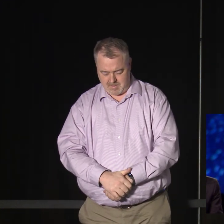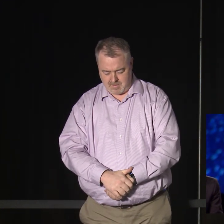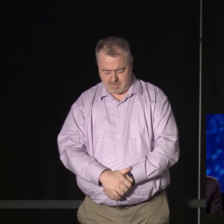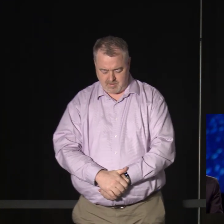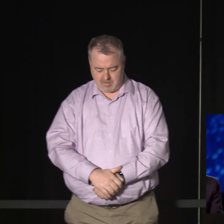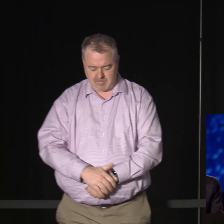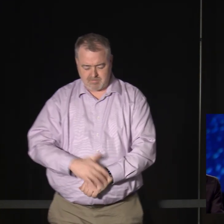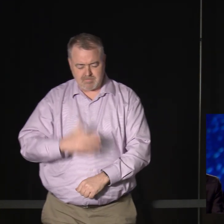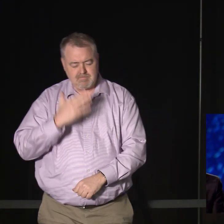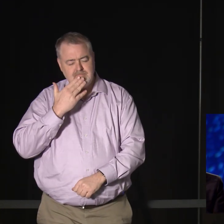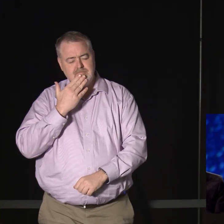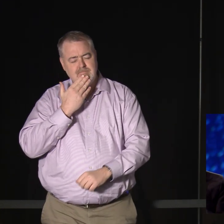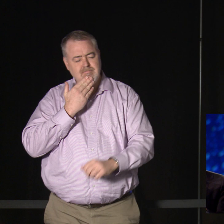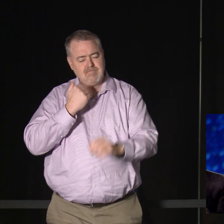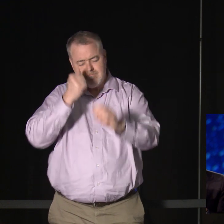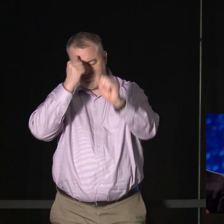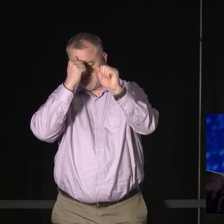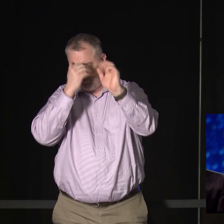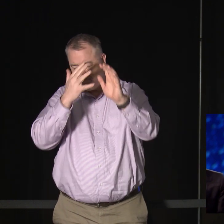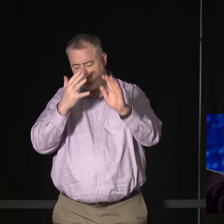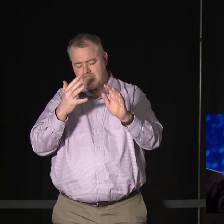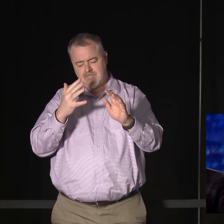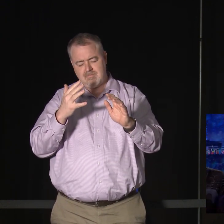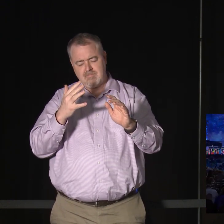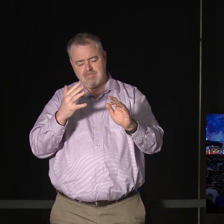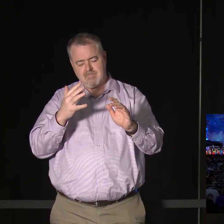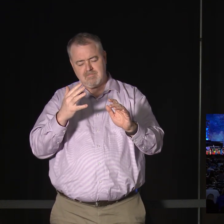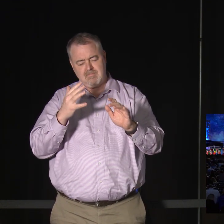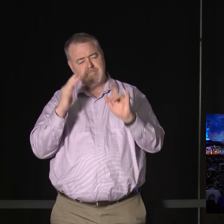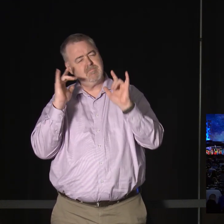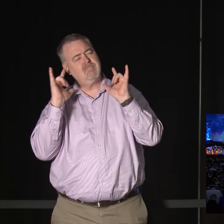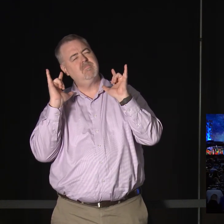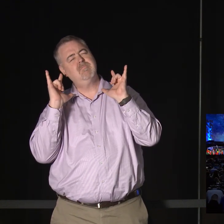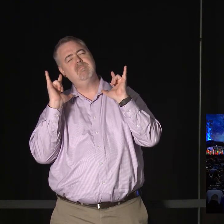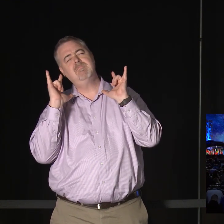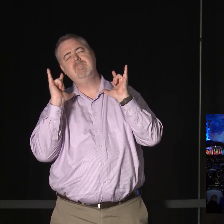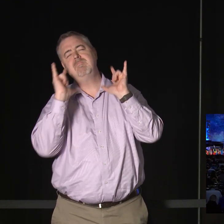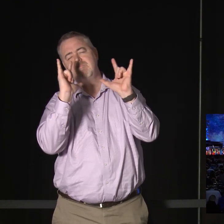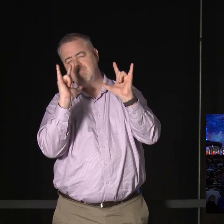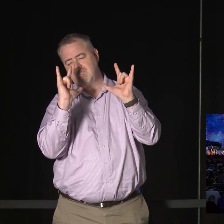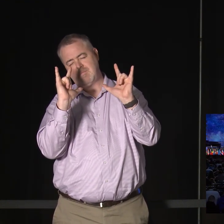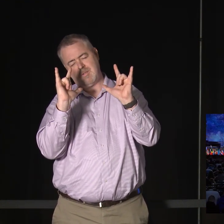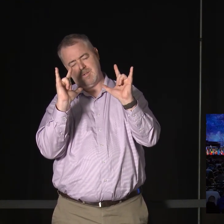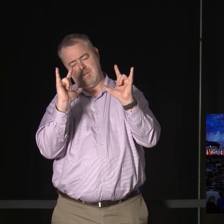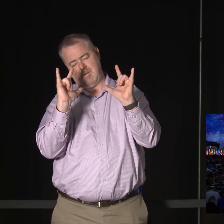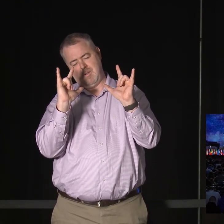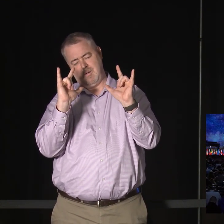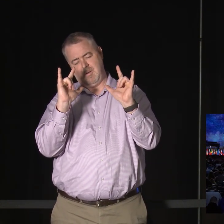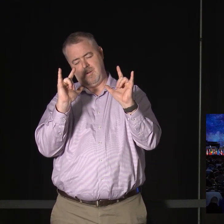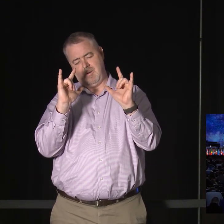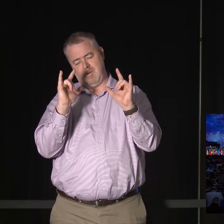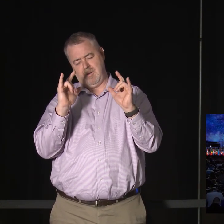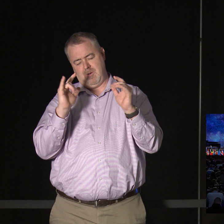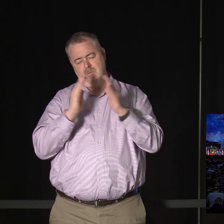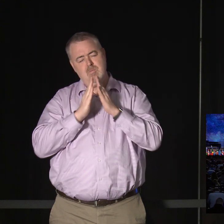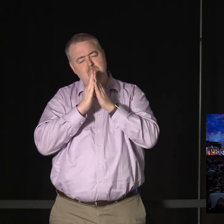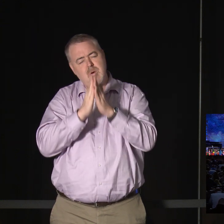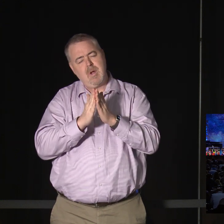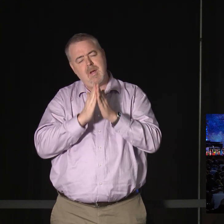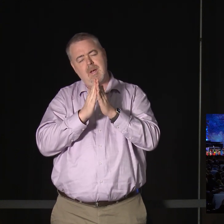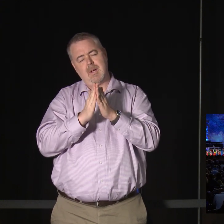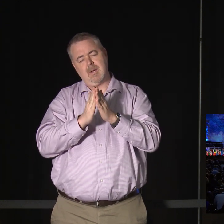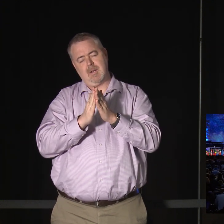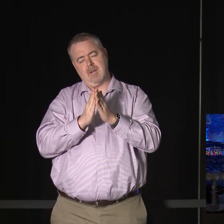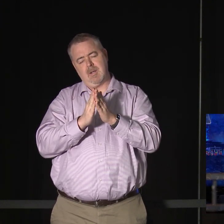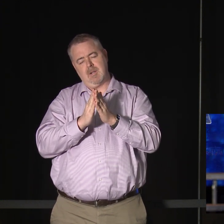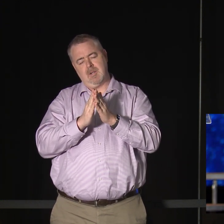ear. Oh, dear Father, we love you, O Lord. And dear God, we pray that as we continue to